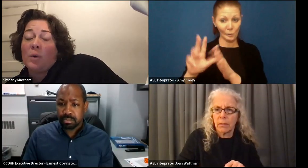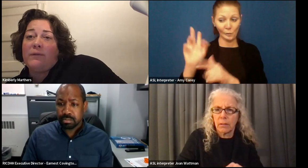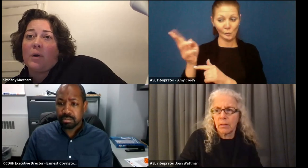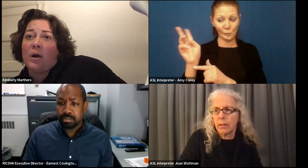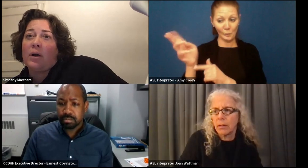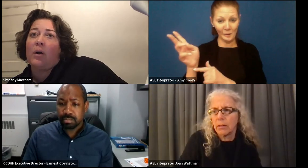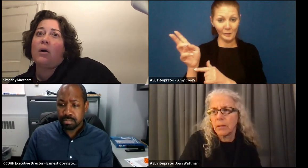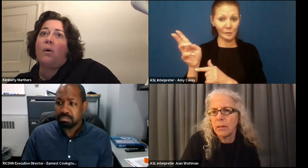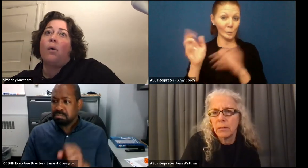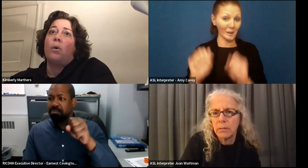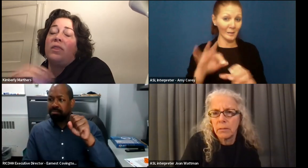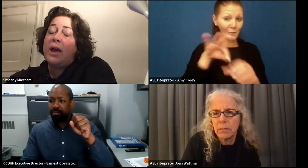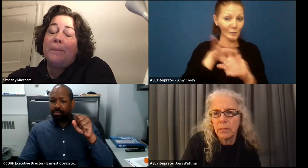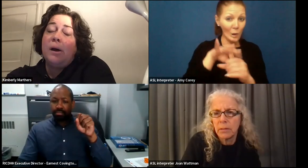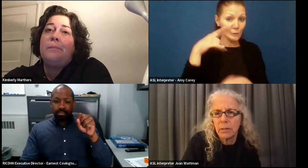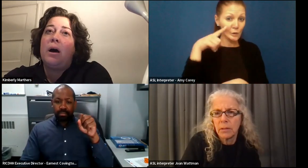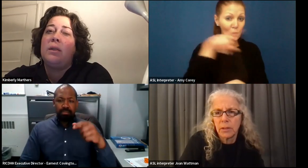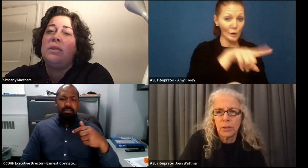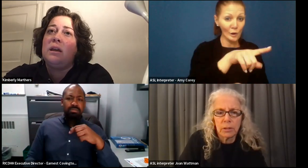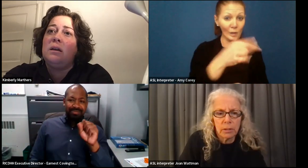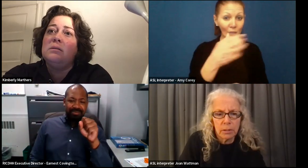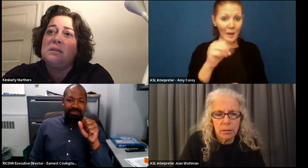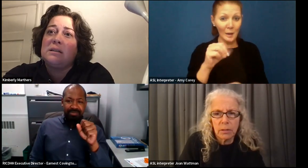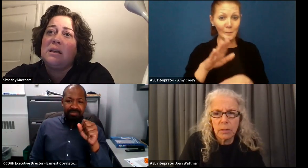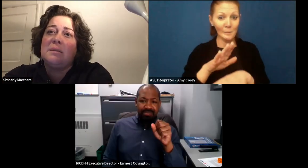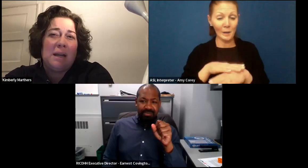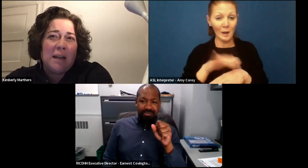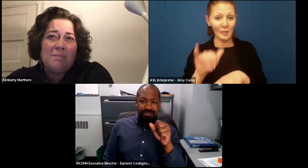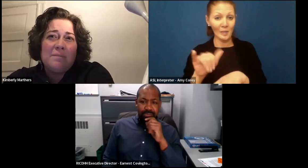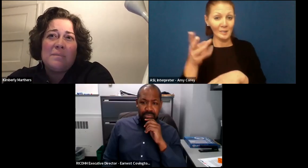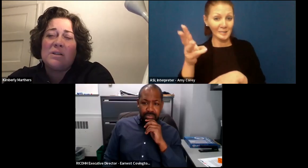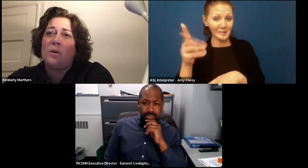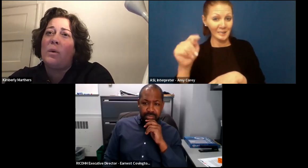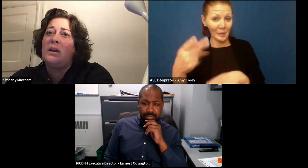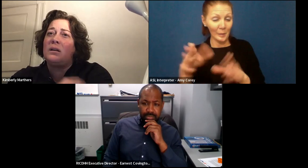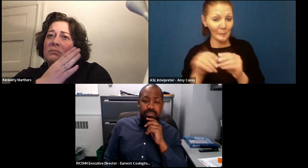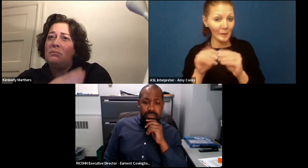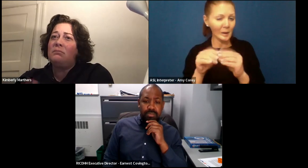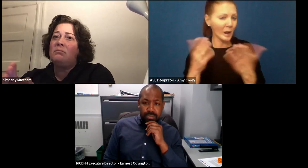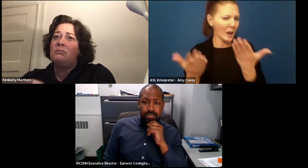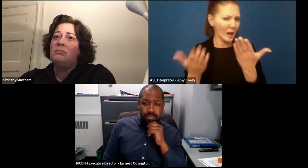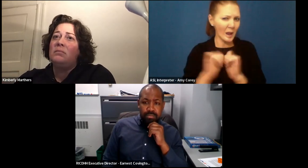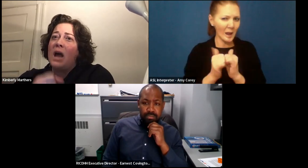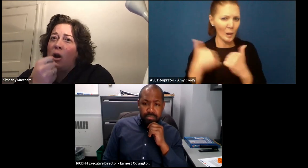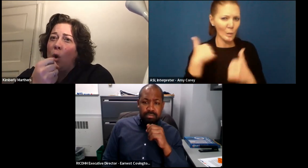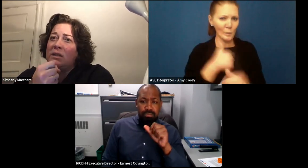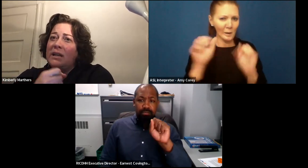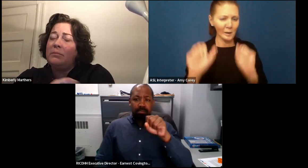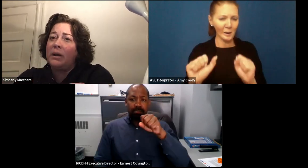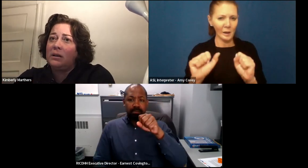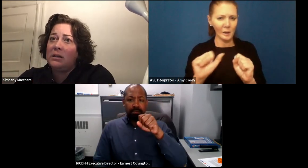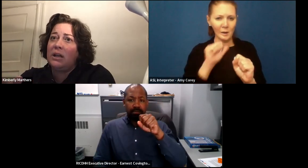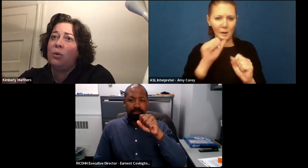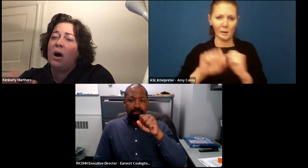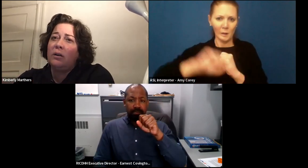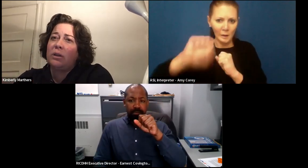a vote for them on the 16th meeting? Is there a way to not hold it,